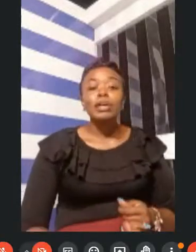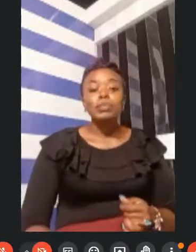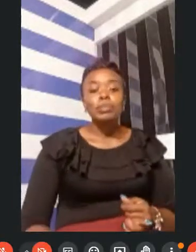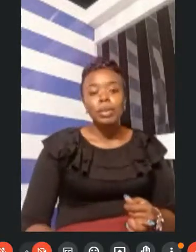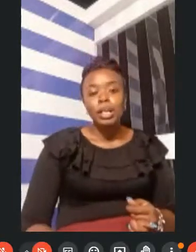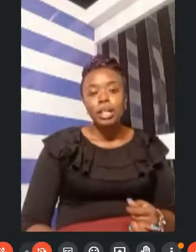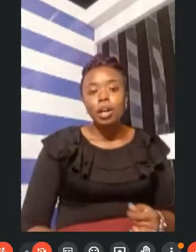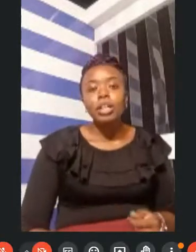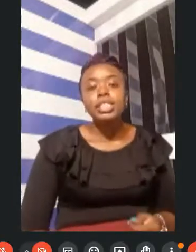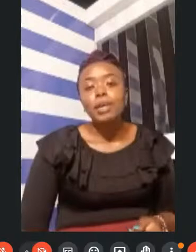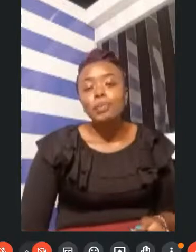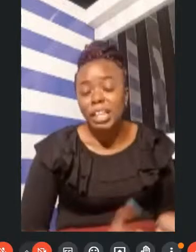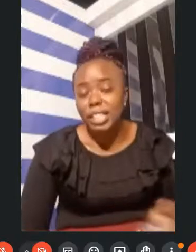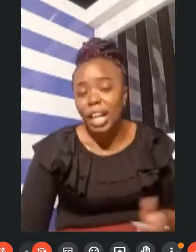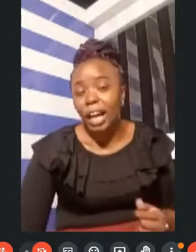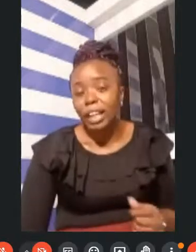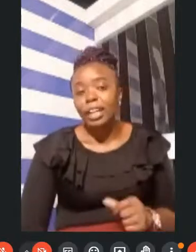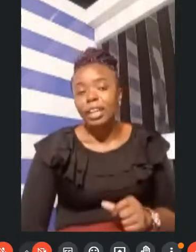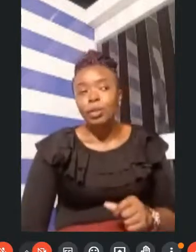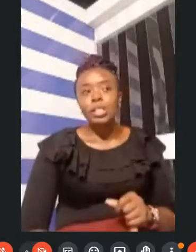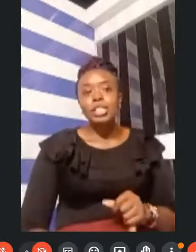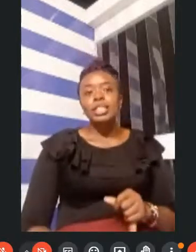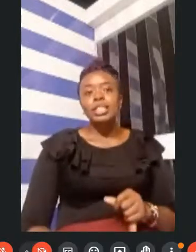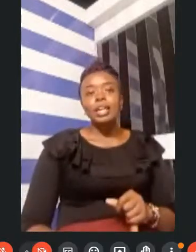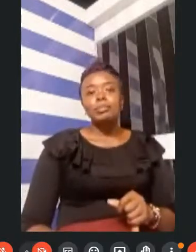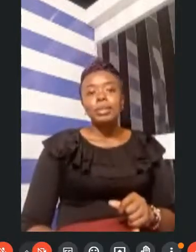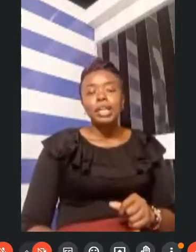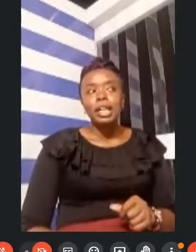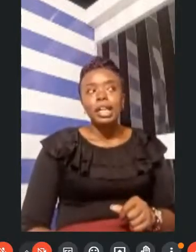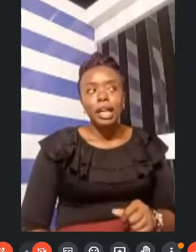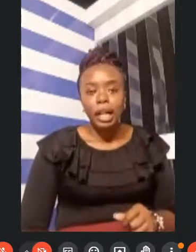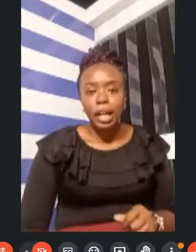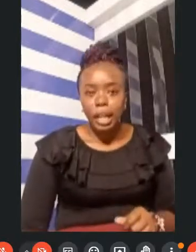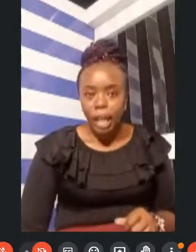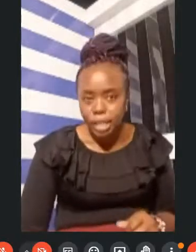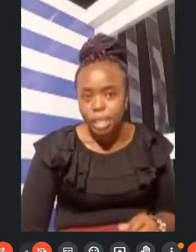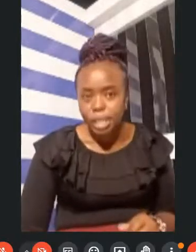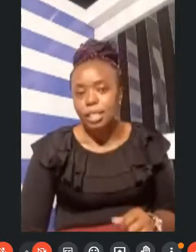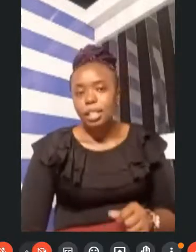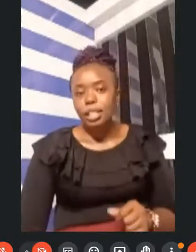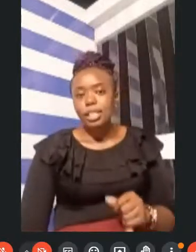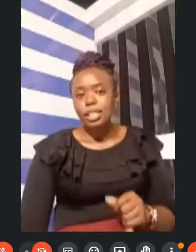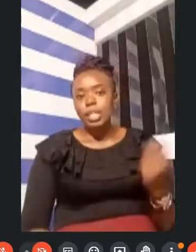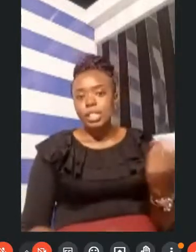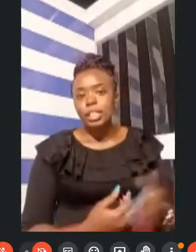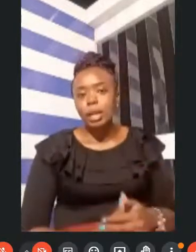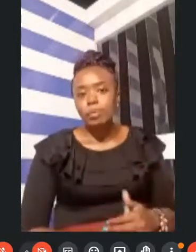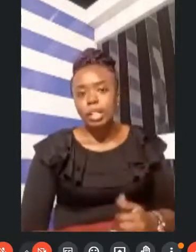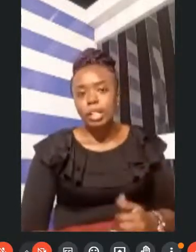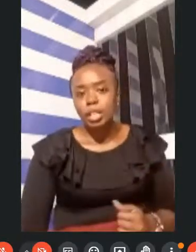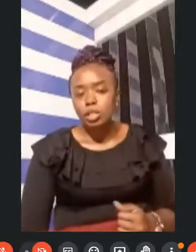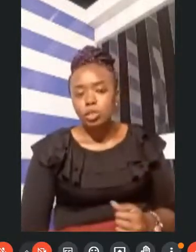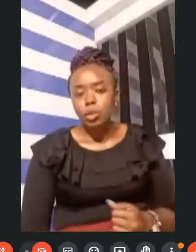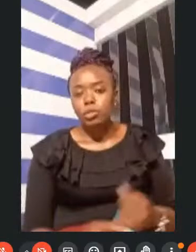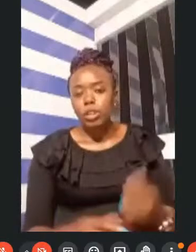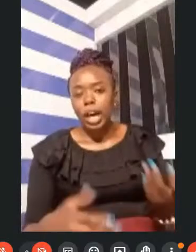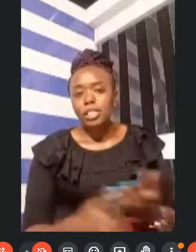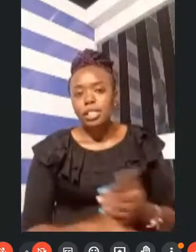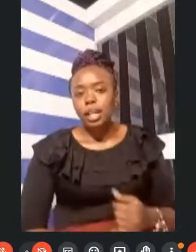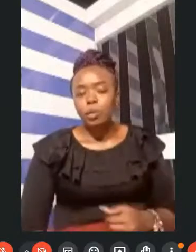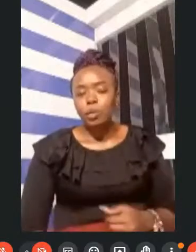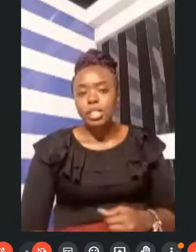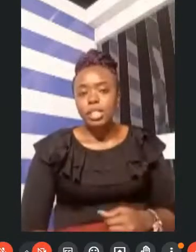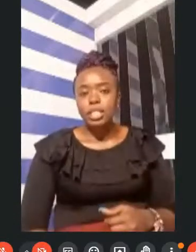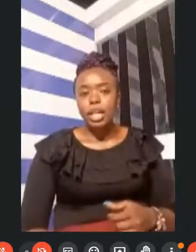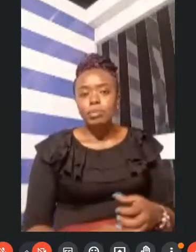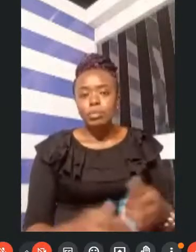Oh, time. Oh, time ya saa. Like, what's the time? Yes, it's still the same. They're still numbers. So if you're